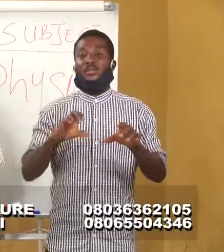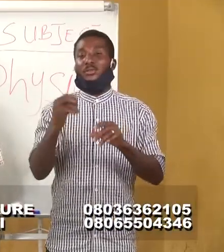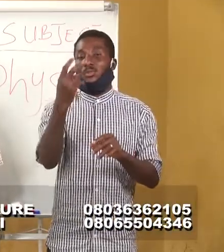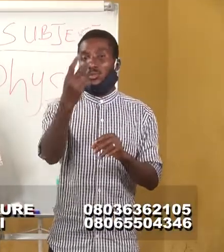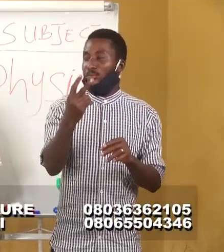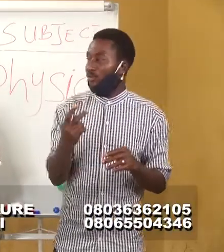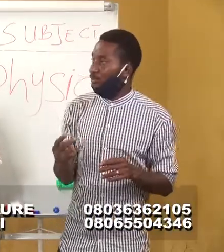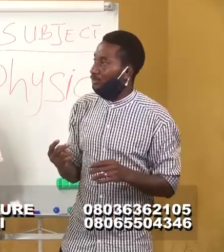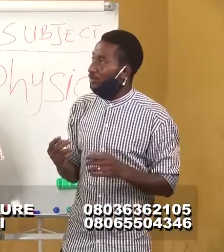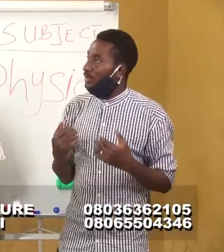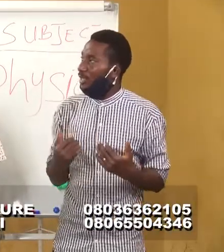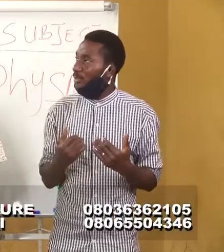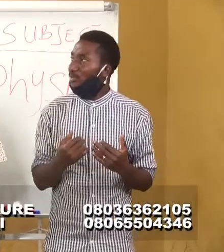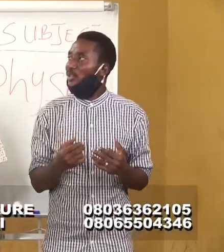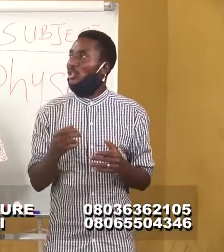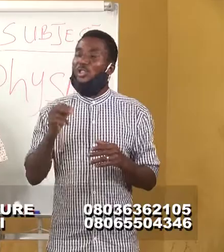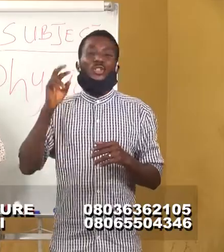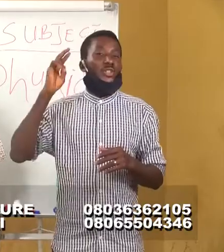Radioactive decay.